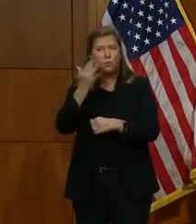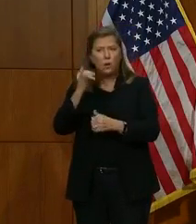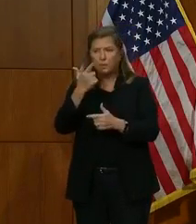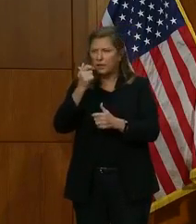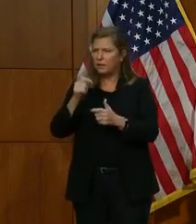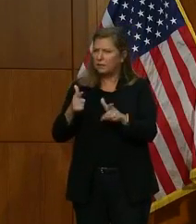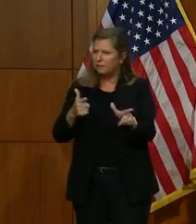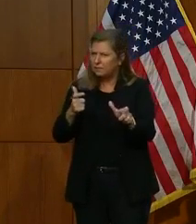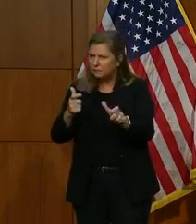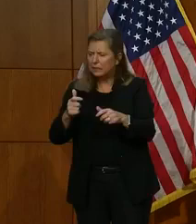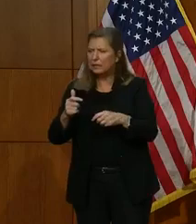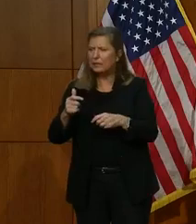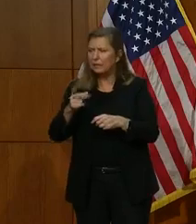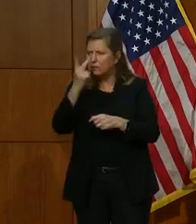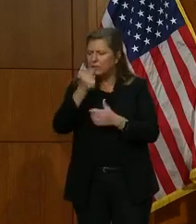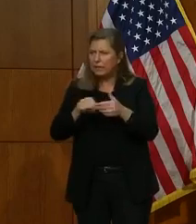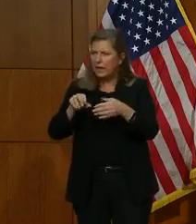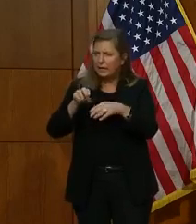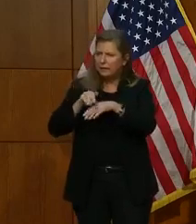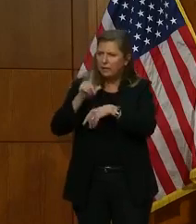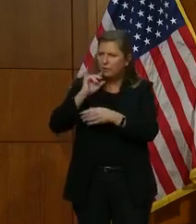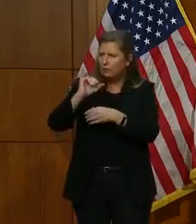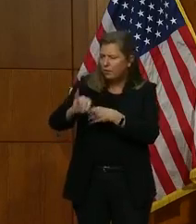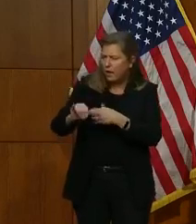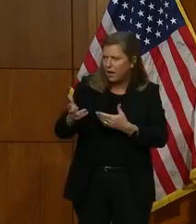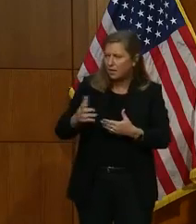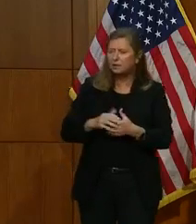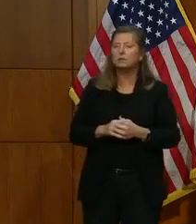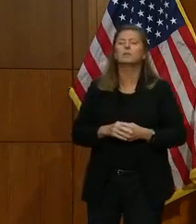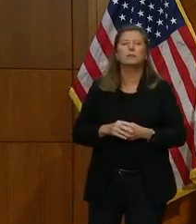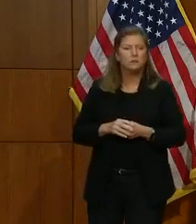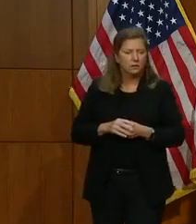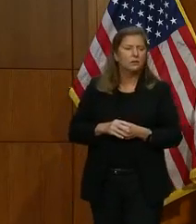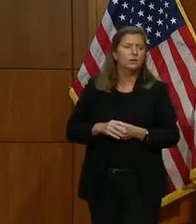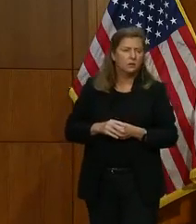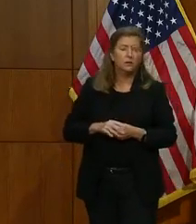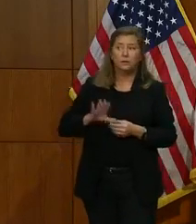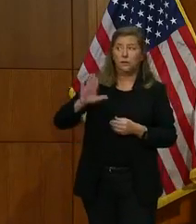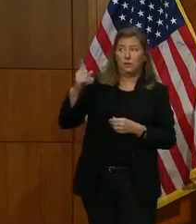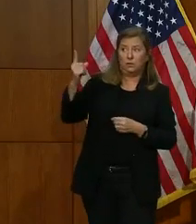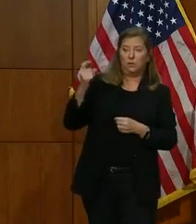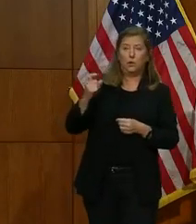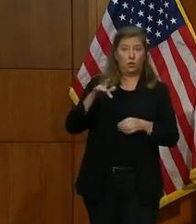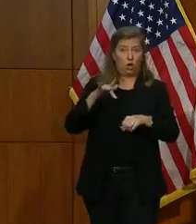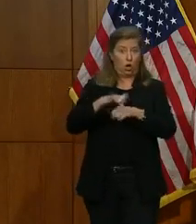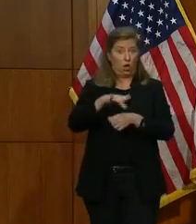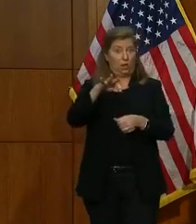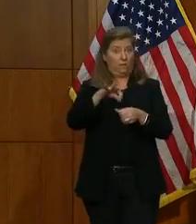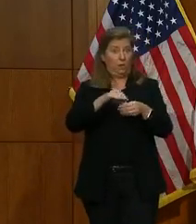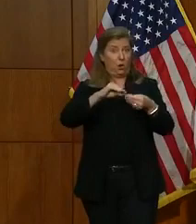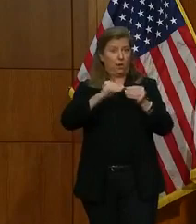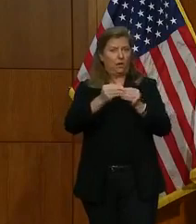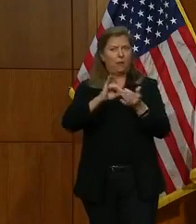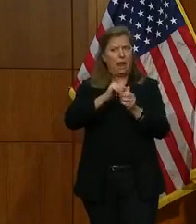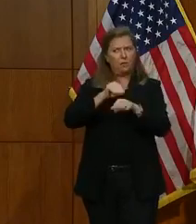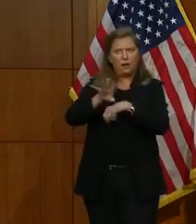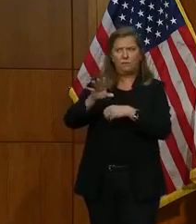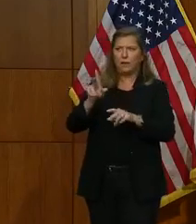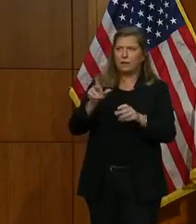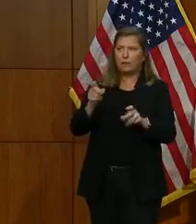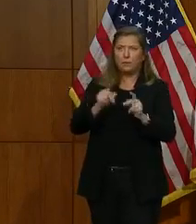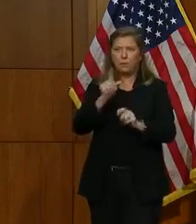to any effects that you've seen so far? Yeah, great question. And the question was the early voting numbers and the effect on